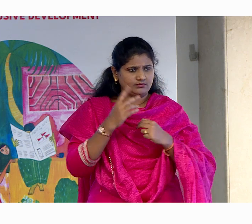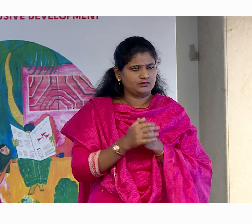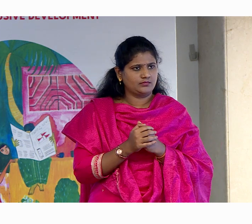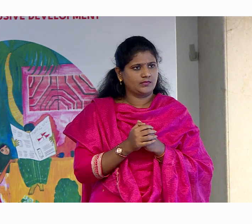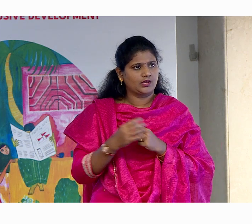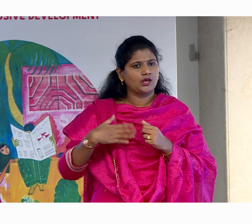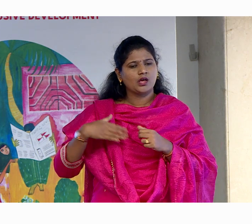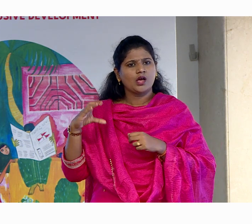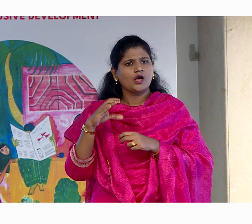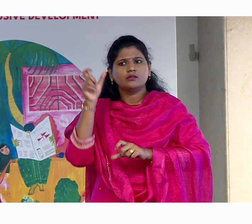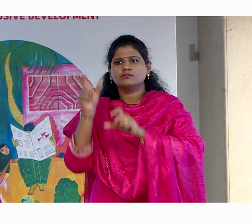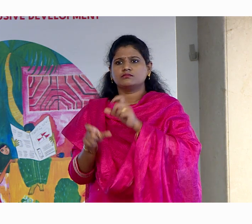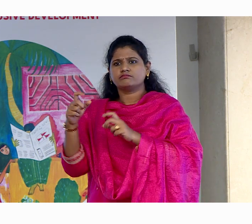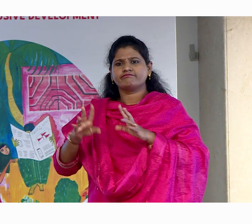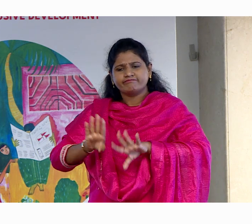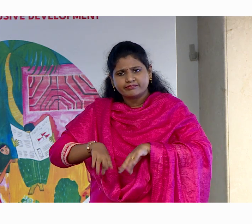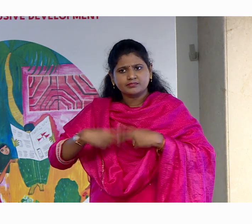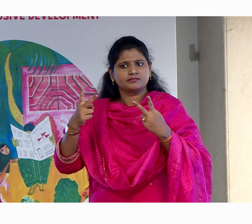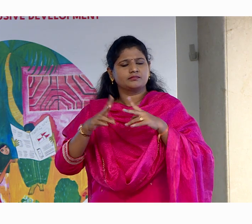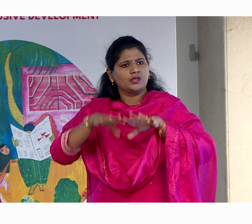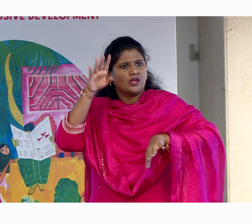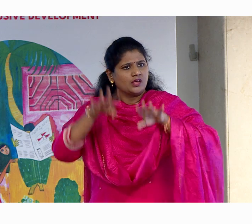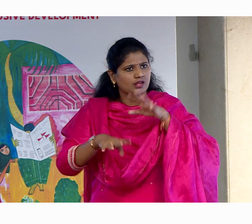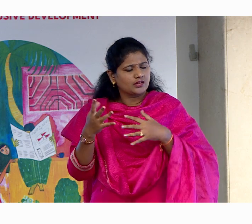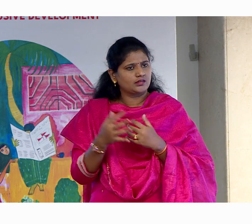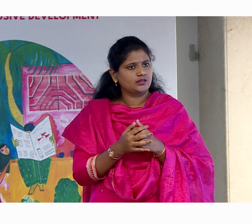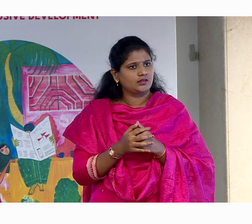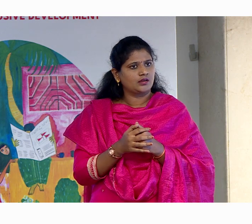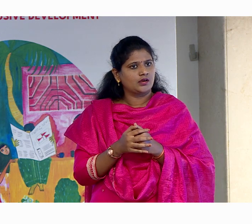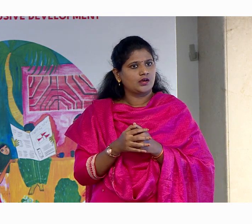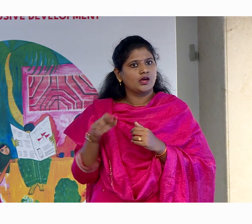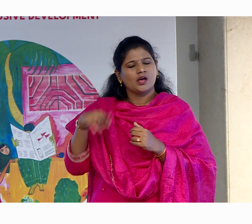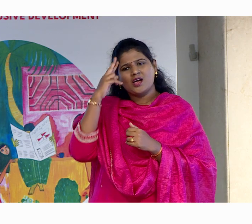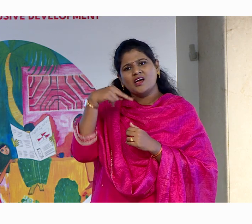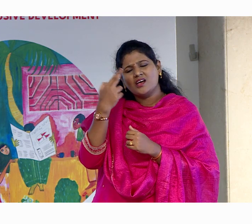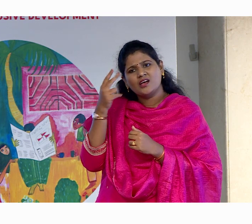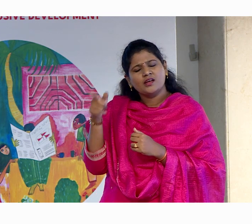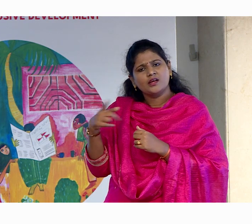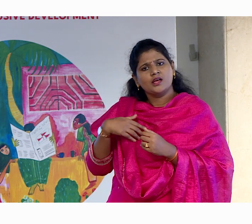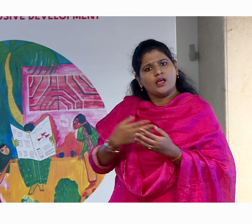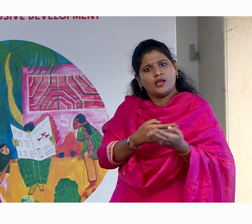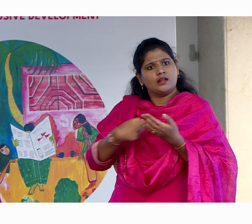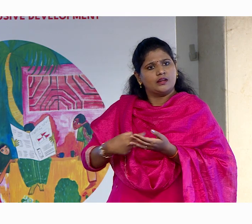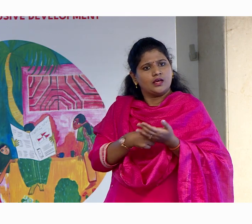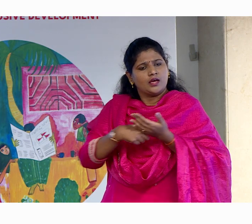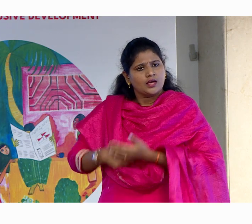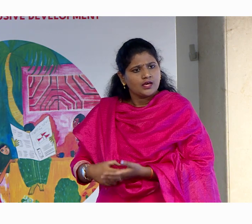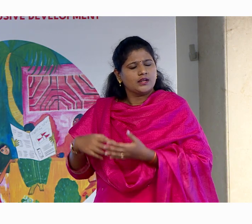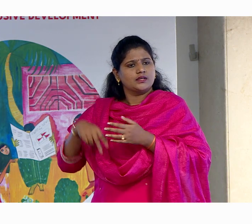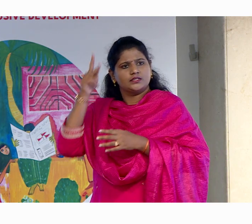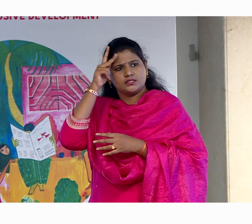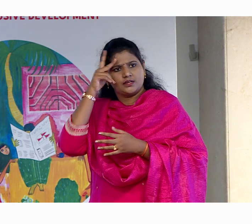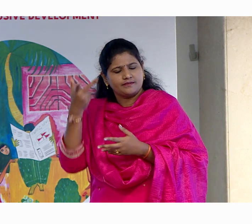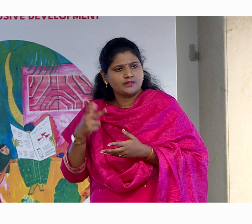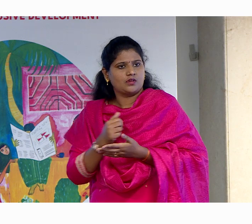comms people will disseminate the knowledge, and because people receive that knowledge, they'll implement it and they'll practice